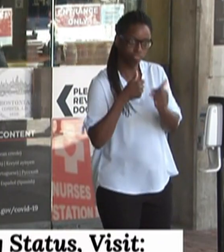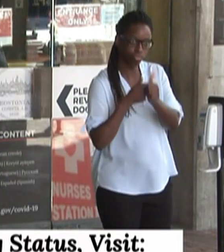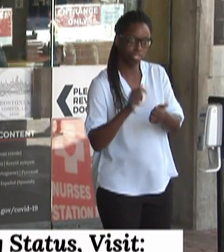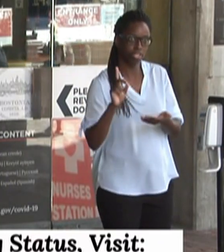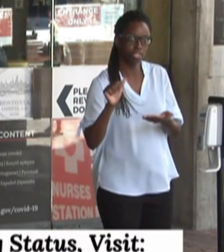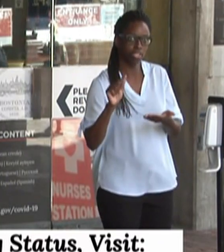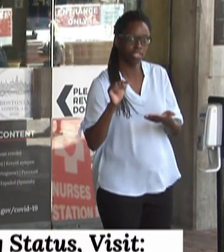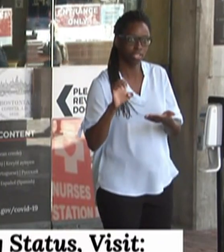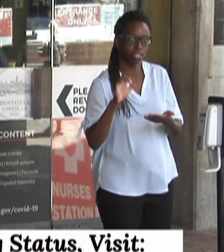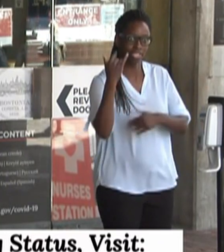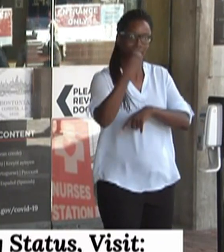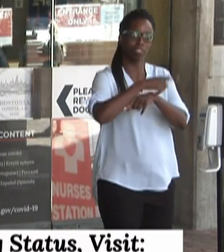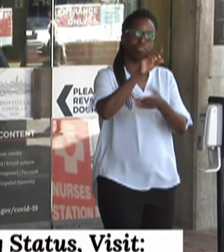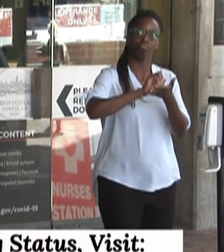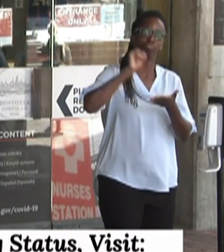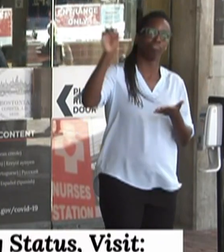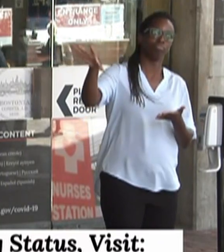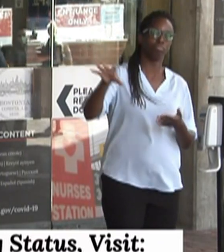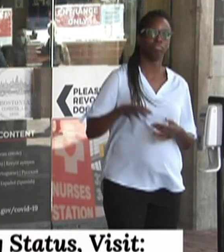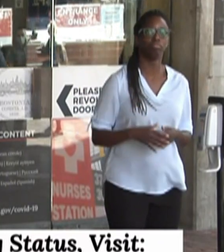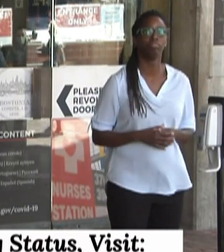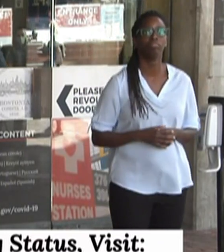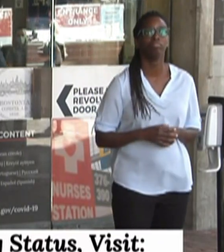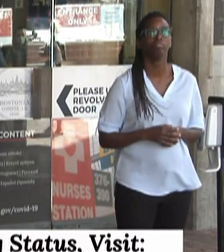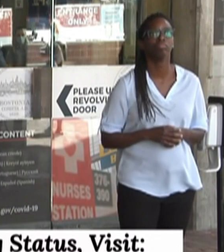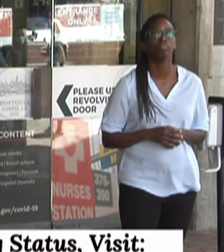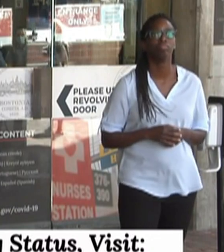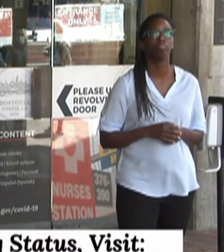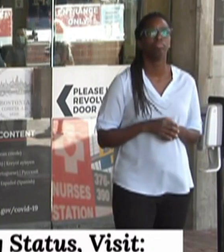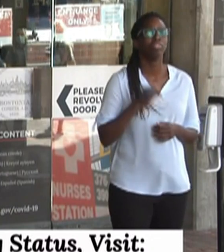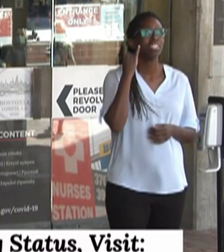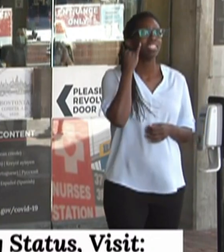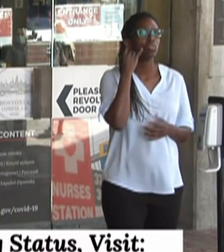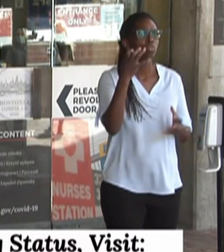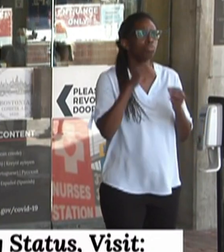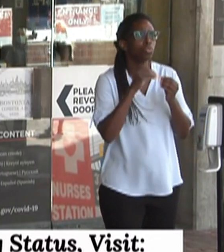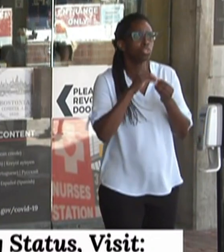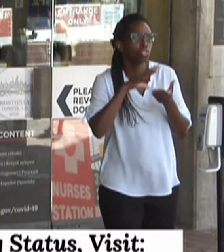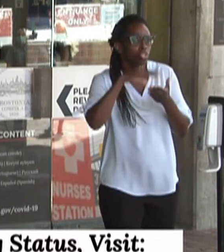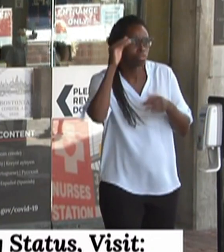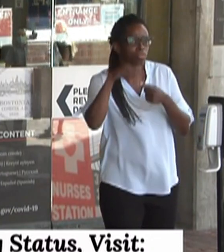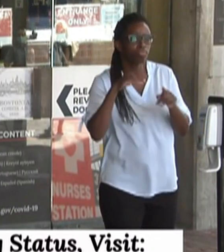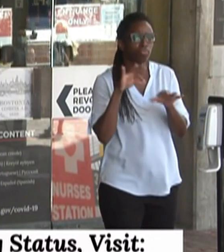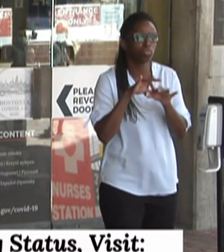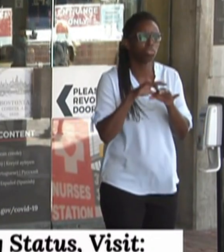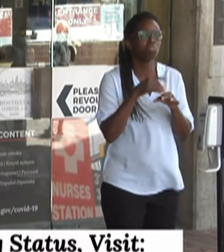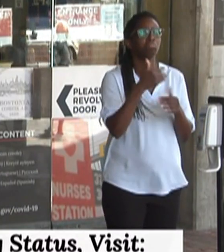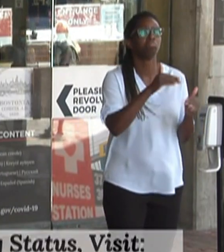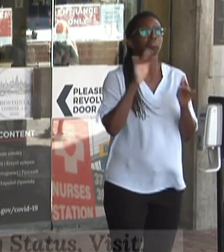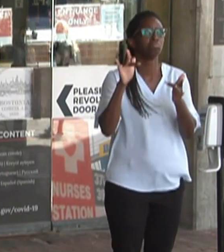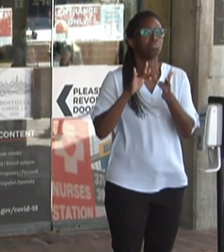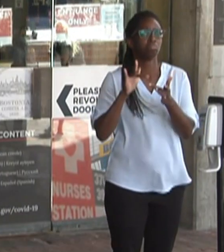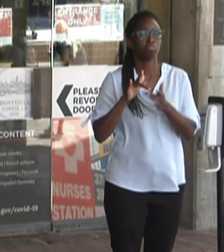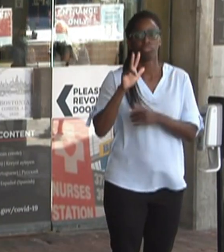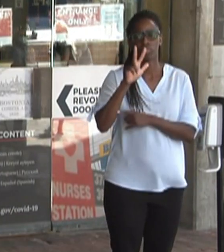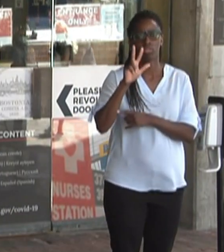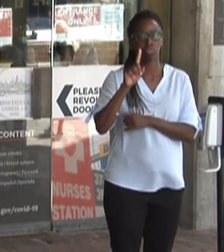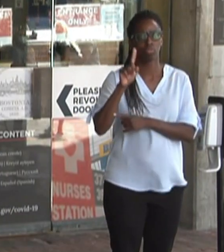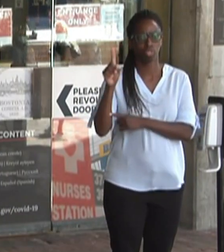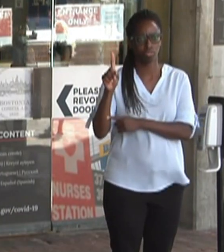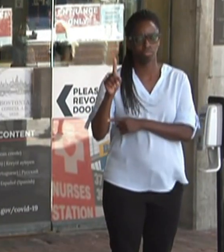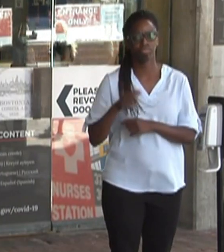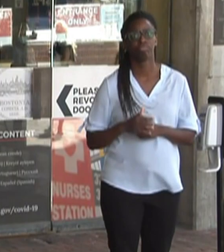boston.gov/elections or call 311 to learn more and get the information that you need. Just a final word on